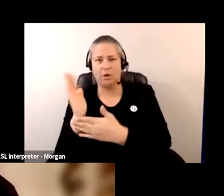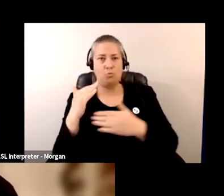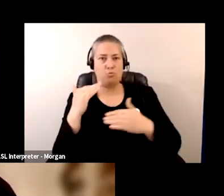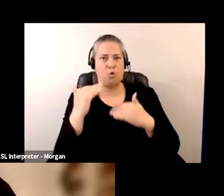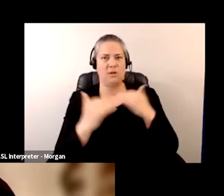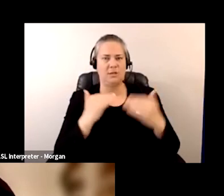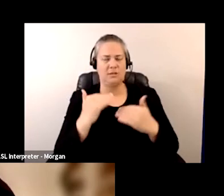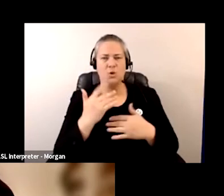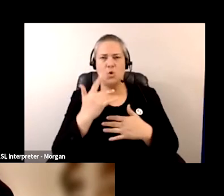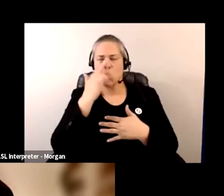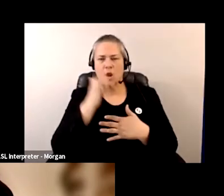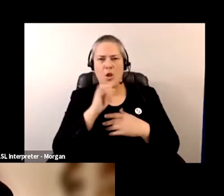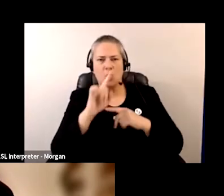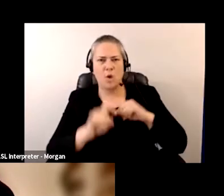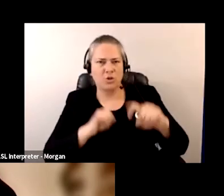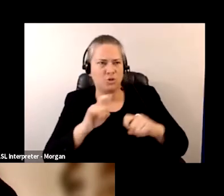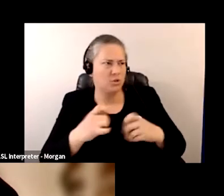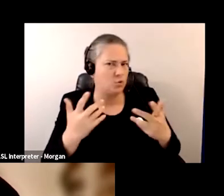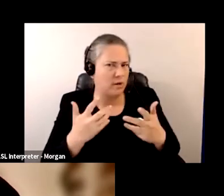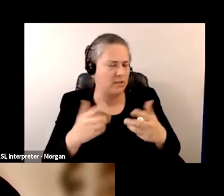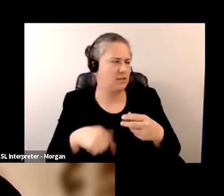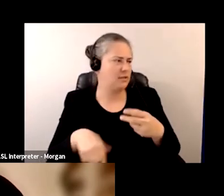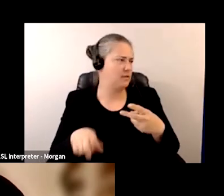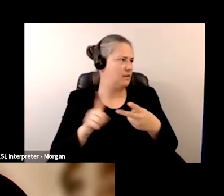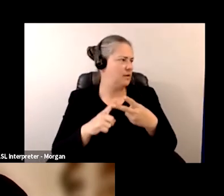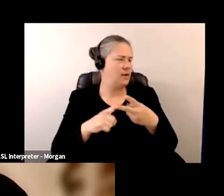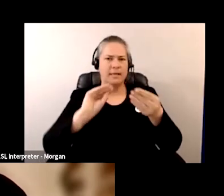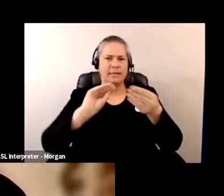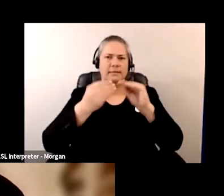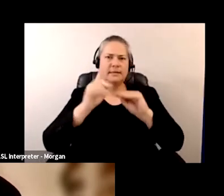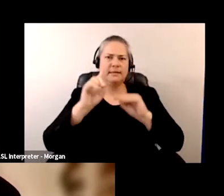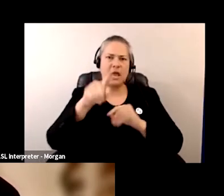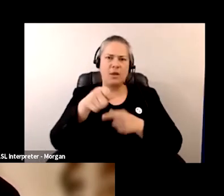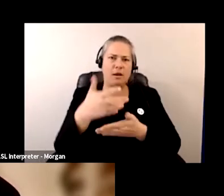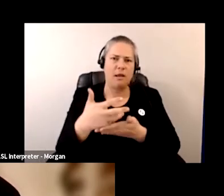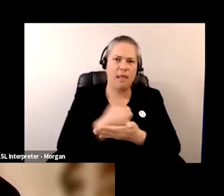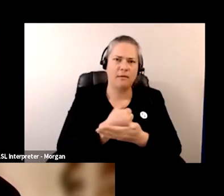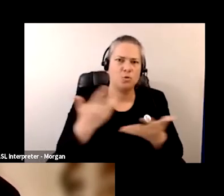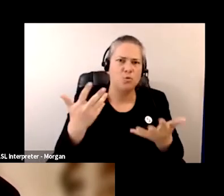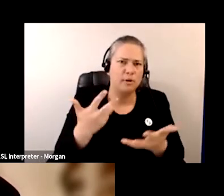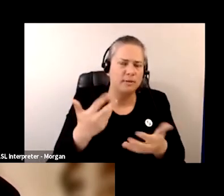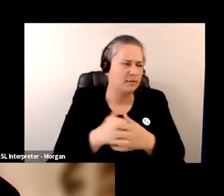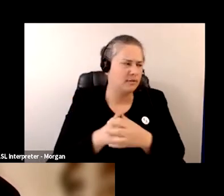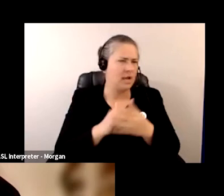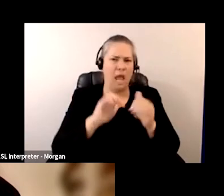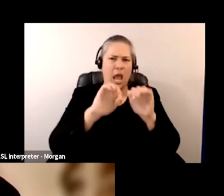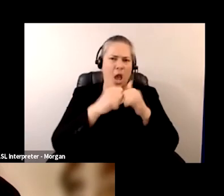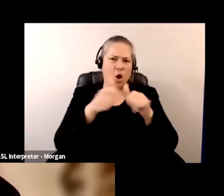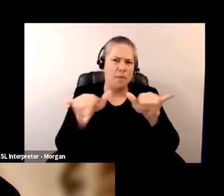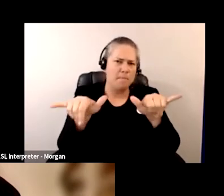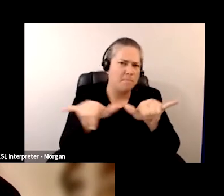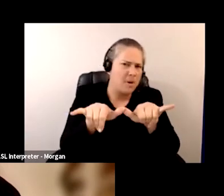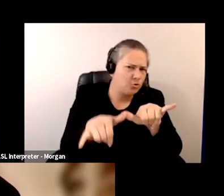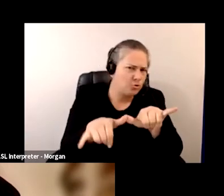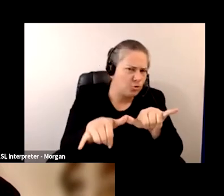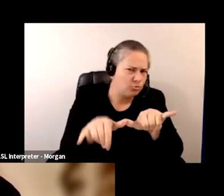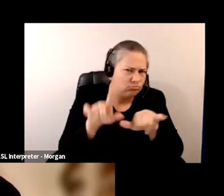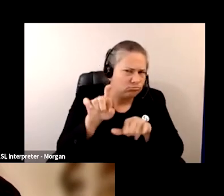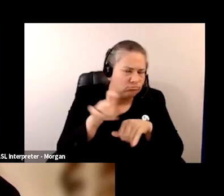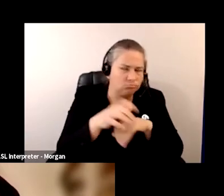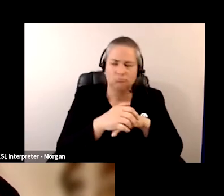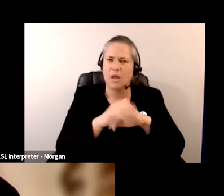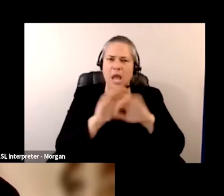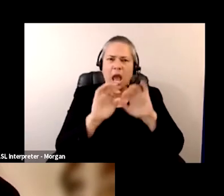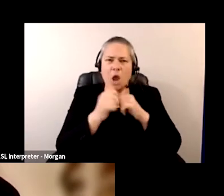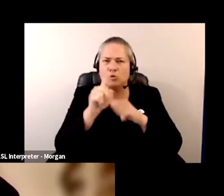what questions to ask, what kind of data would you collect, what would you measure? If you're going to collect a particular phenomenon, how